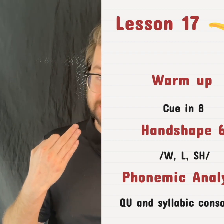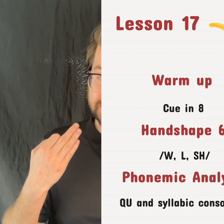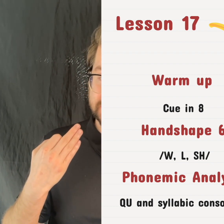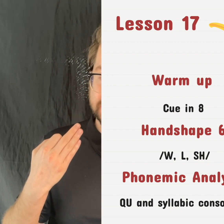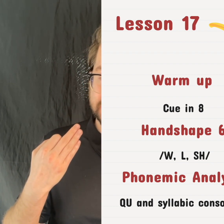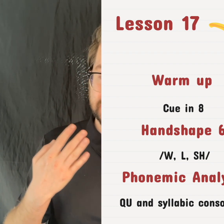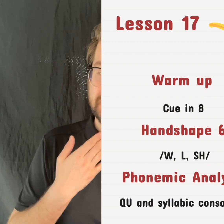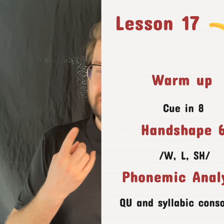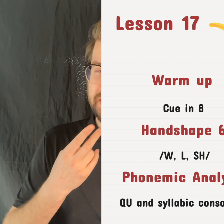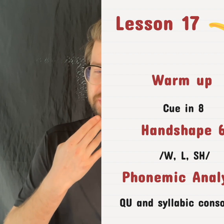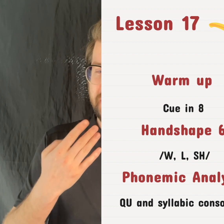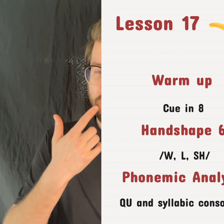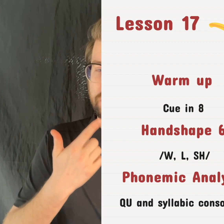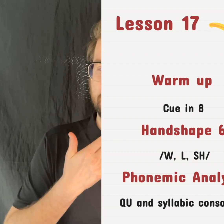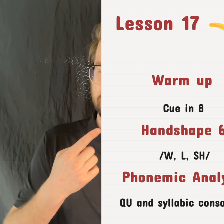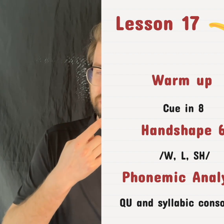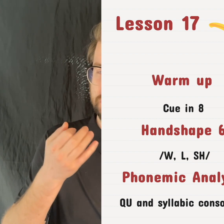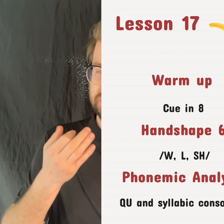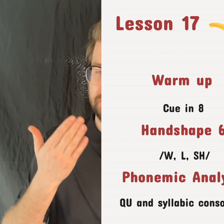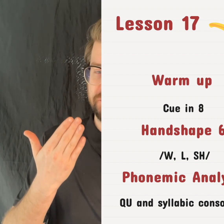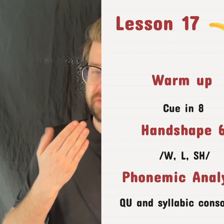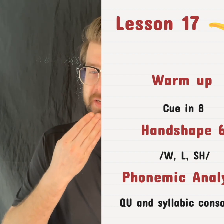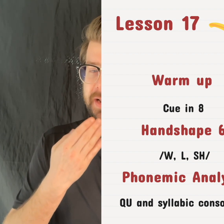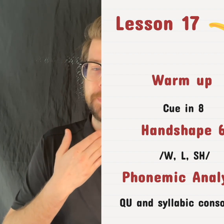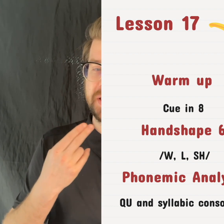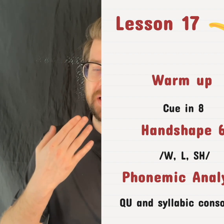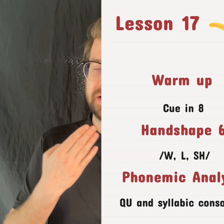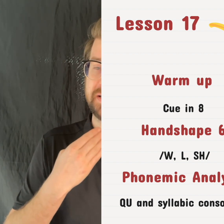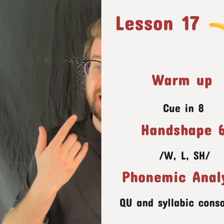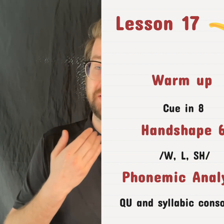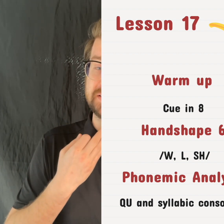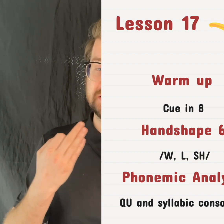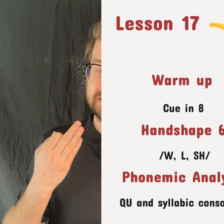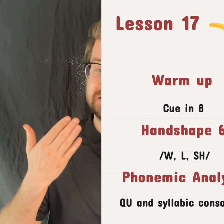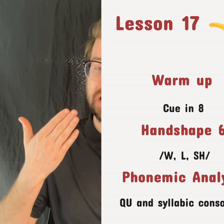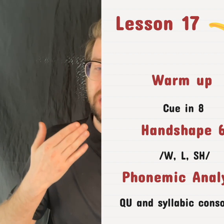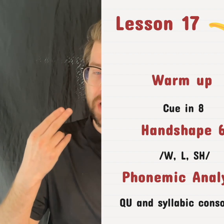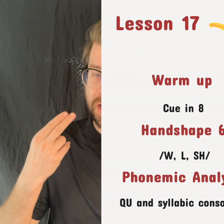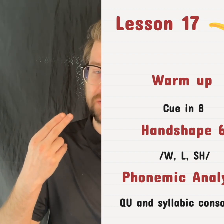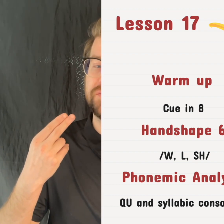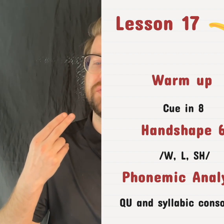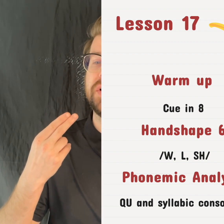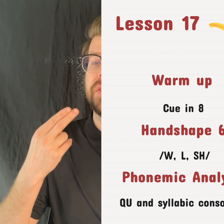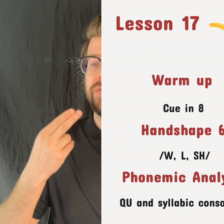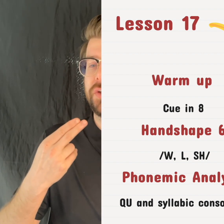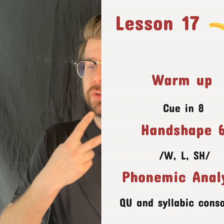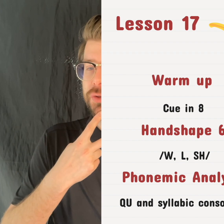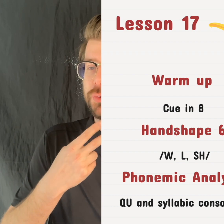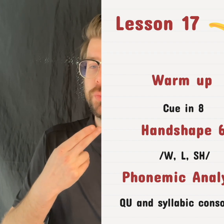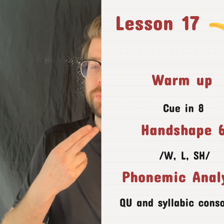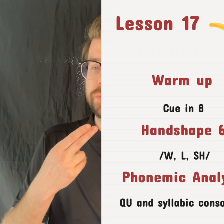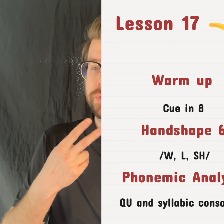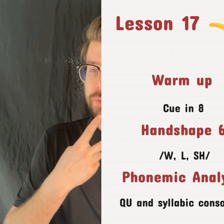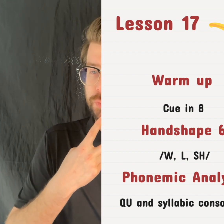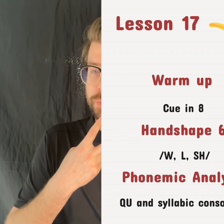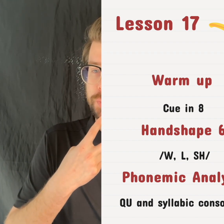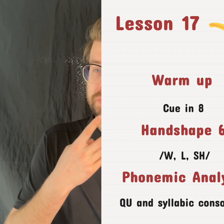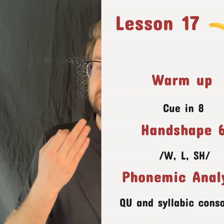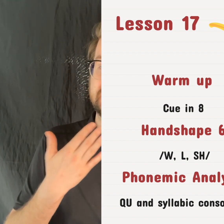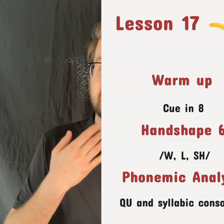6. And then we will do some phonemic analysis of the QU